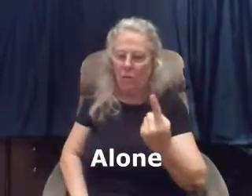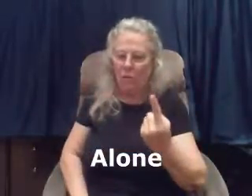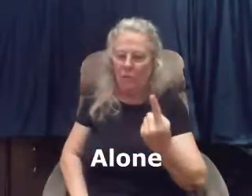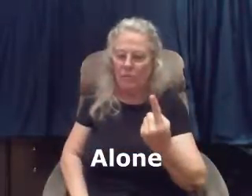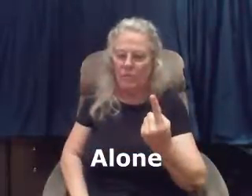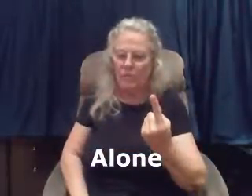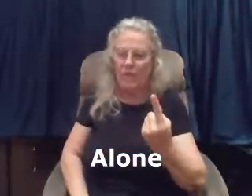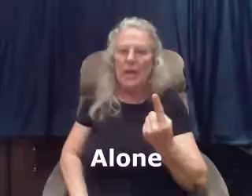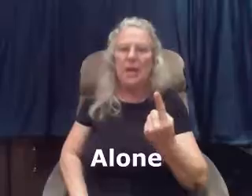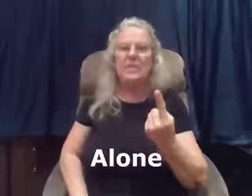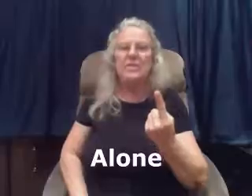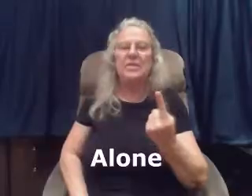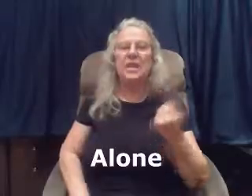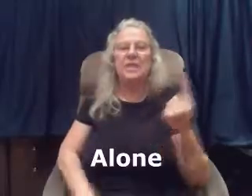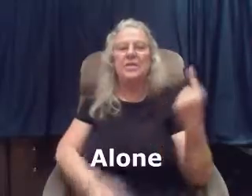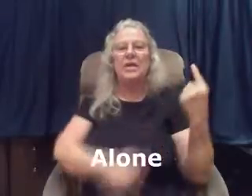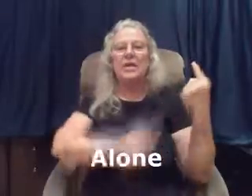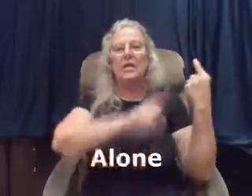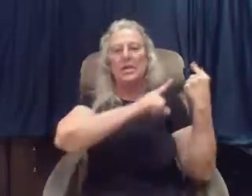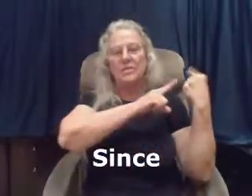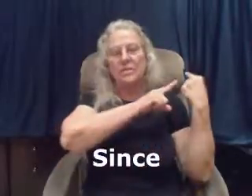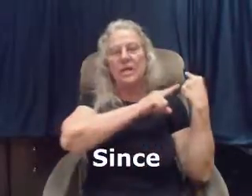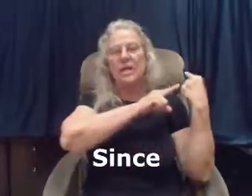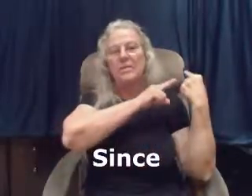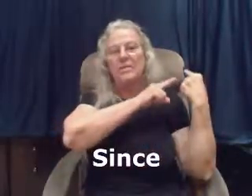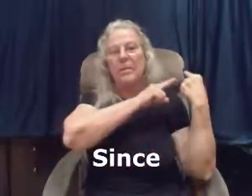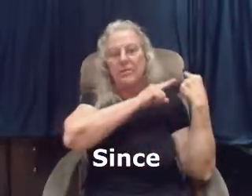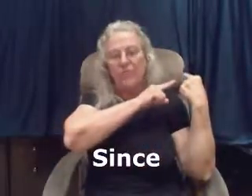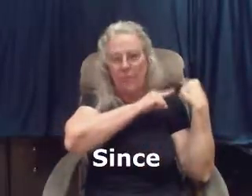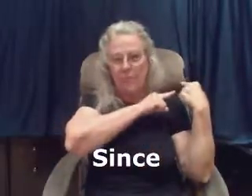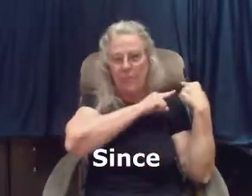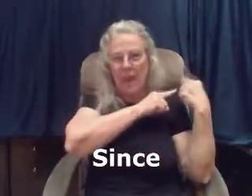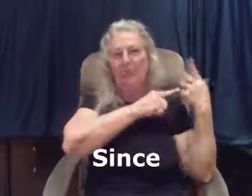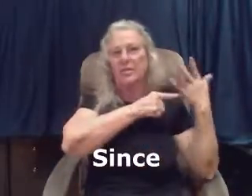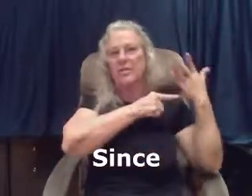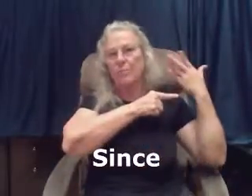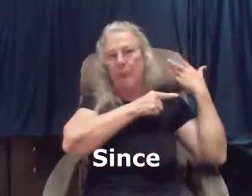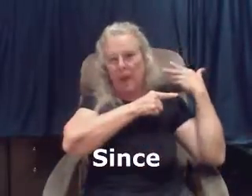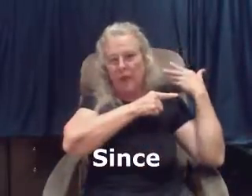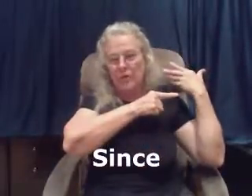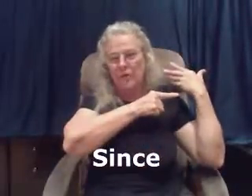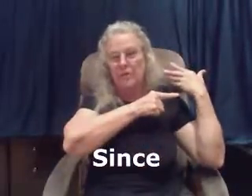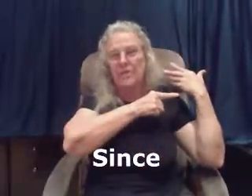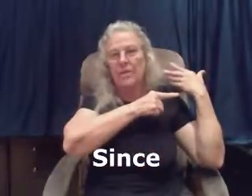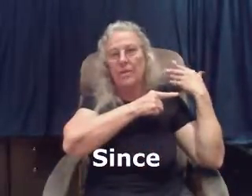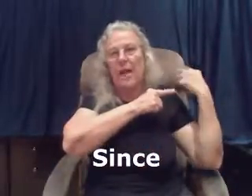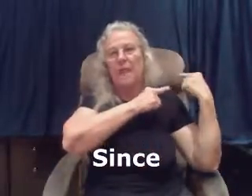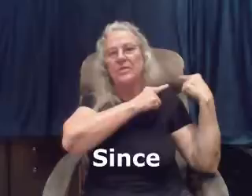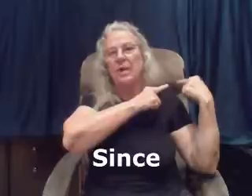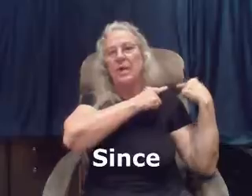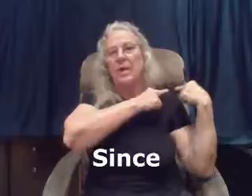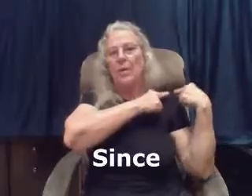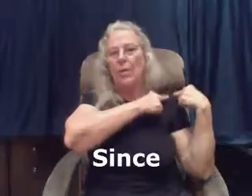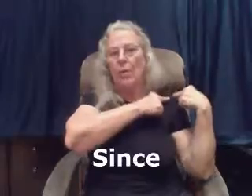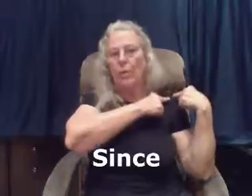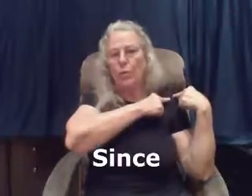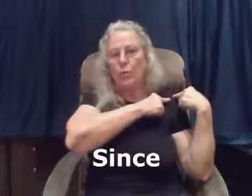alone. Sense. Now, sense is from the past, and behind you is in the past. Both